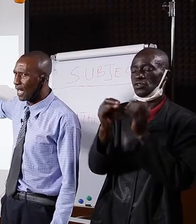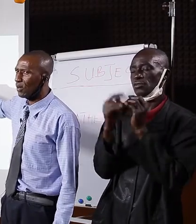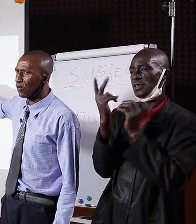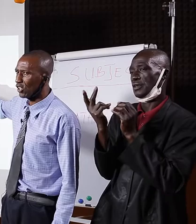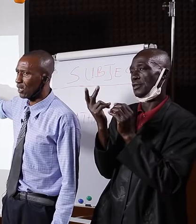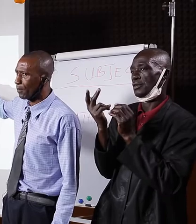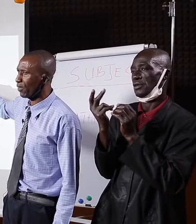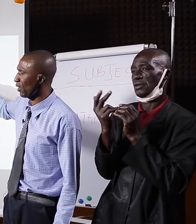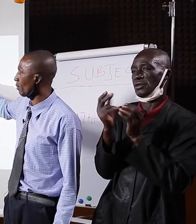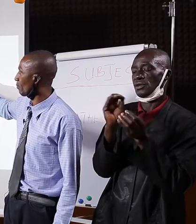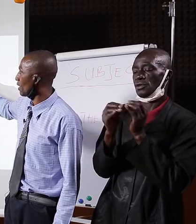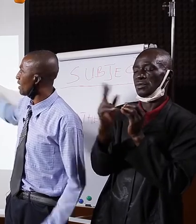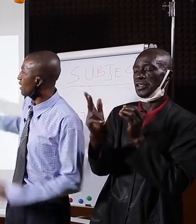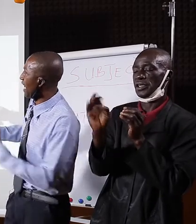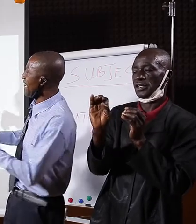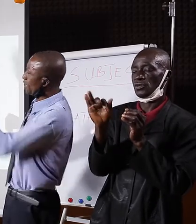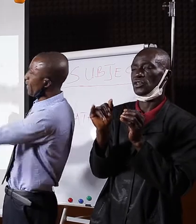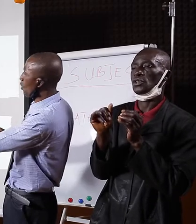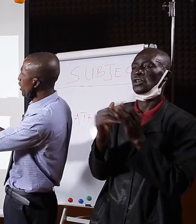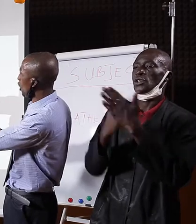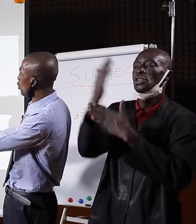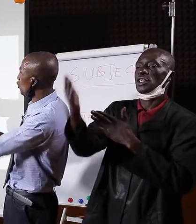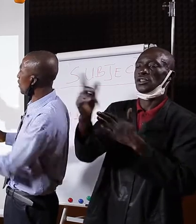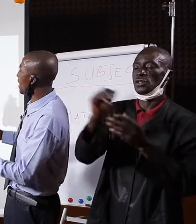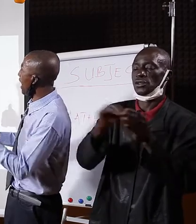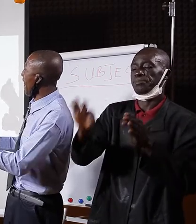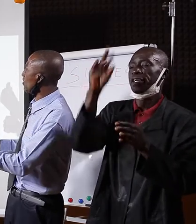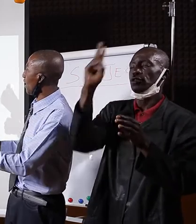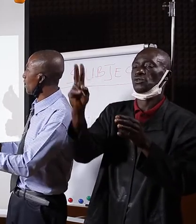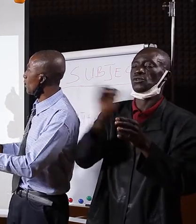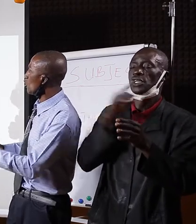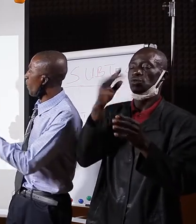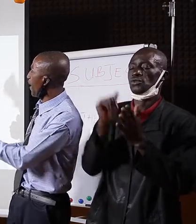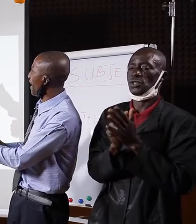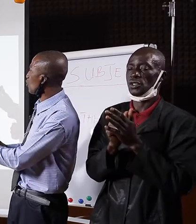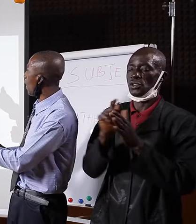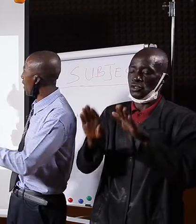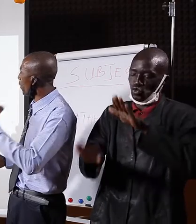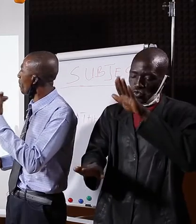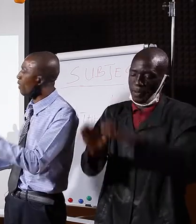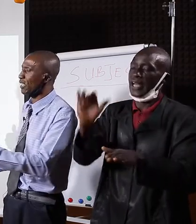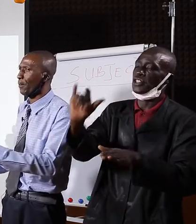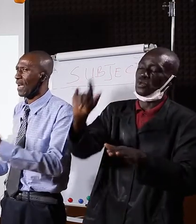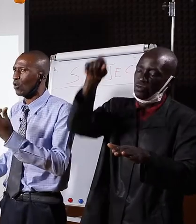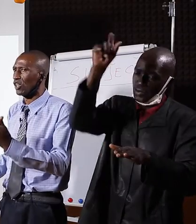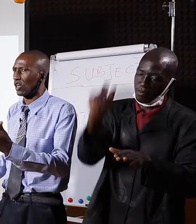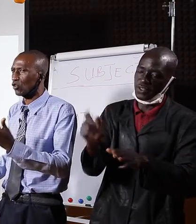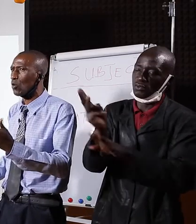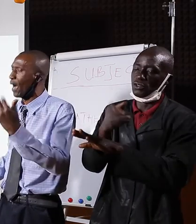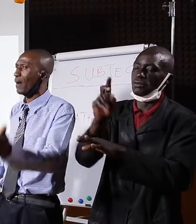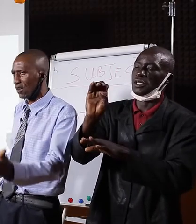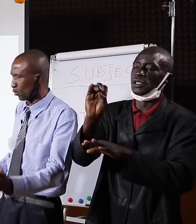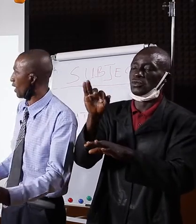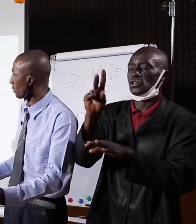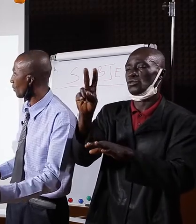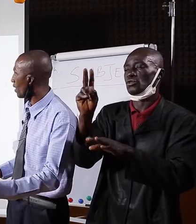I name it equation number 3. Then let's pick equation 2. I said to balance y, we multiply equation 2